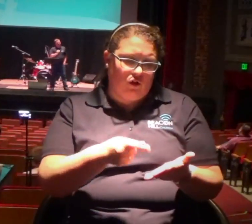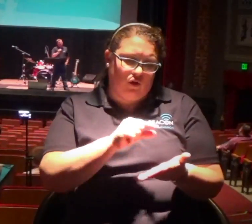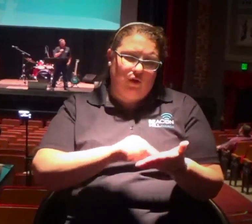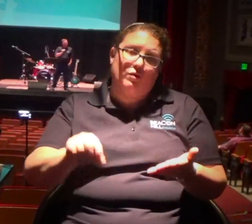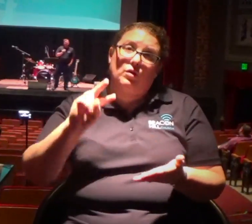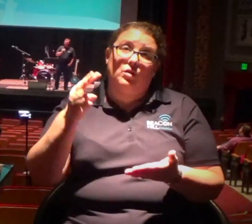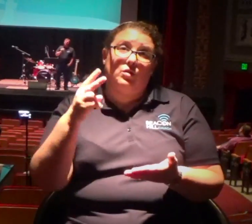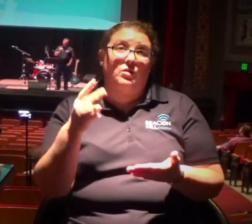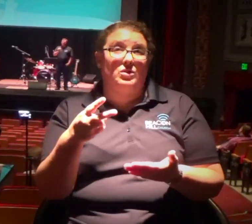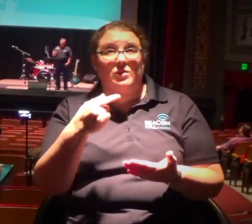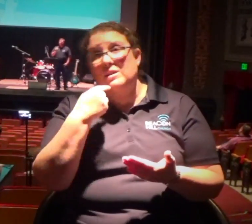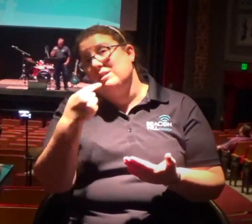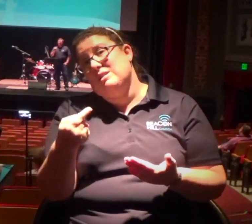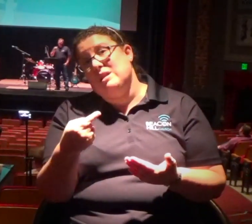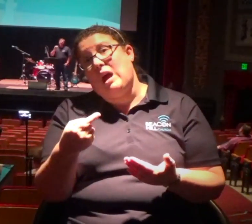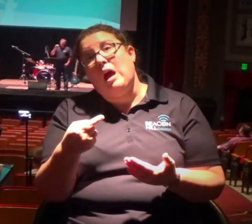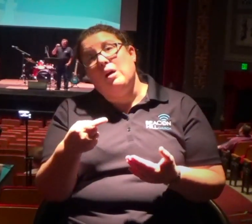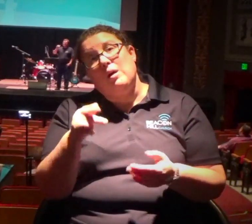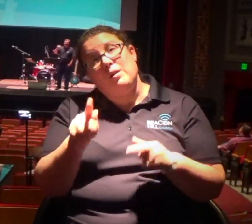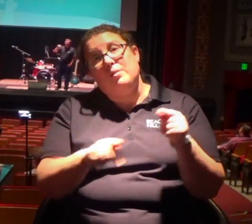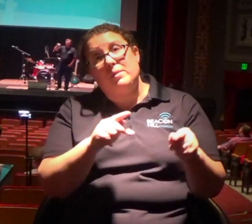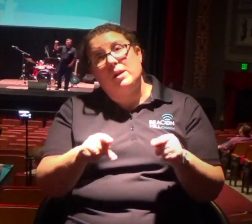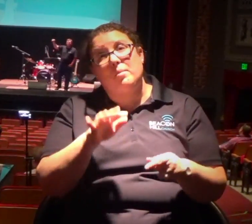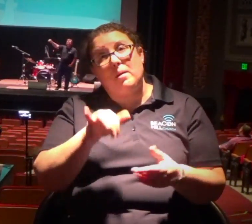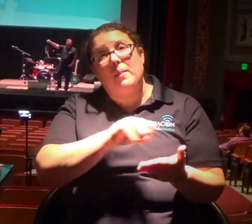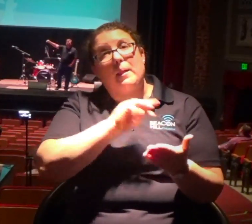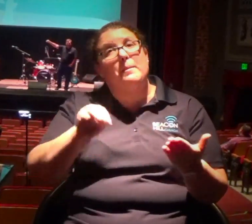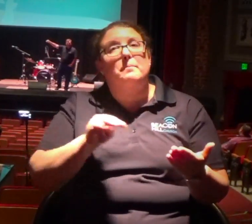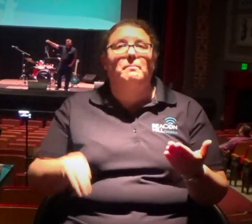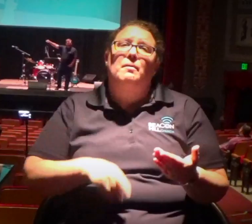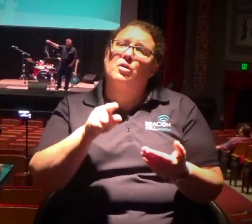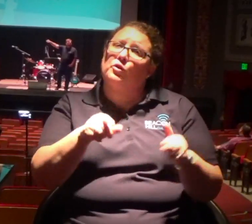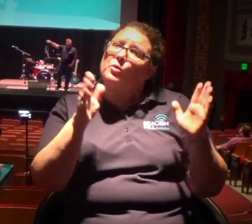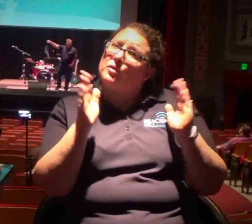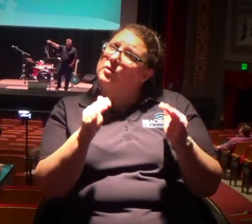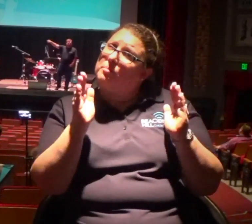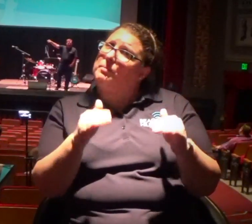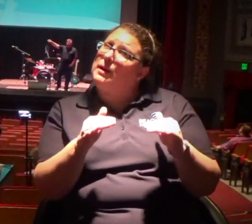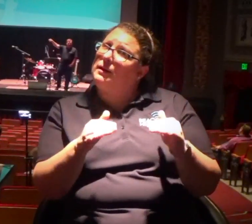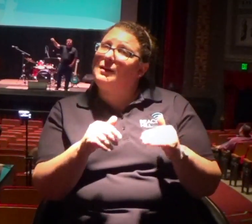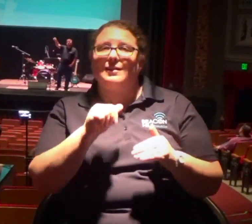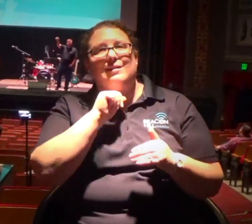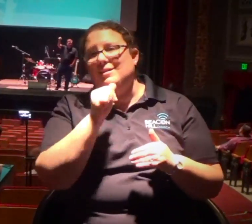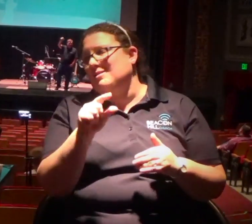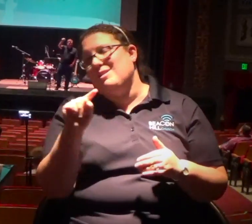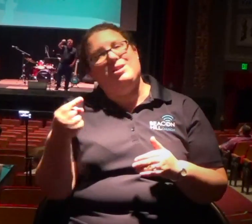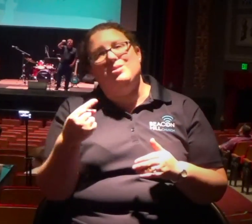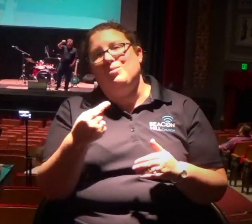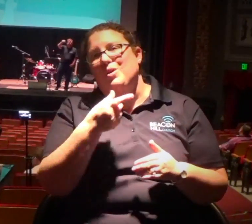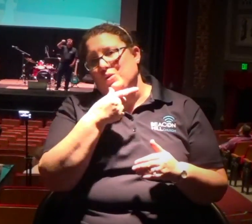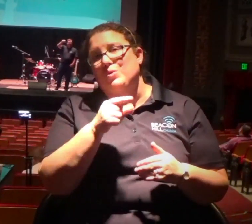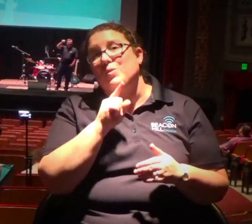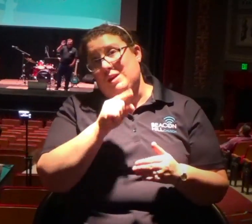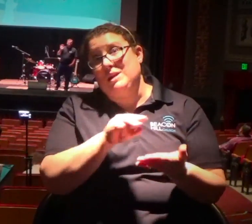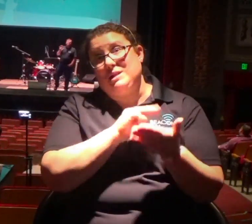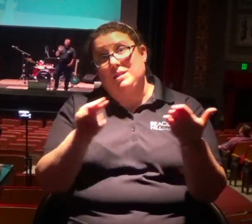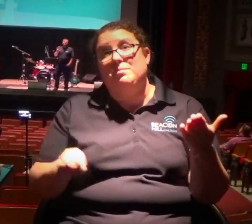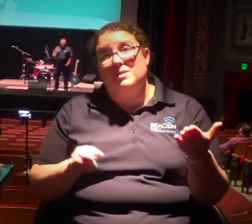telling the people that the Messiah that you're expecting is not the one who is the Messiah. I remember back